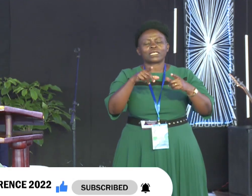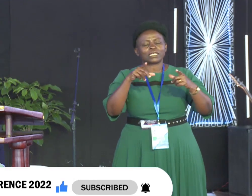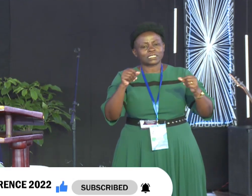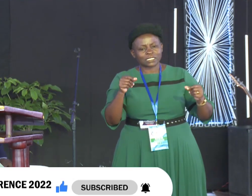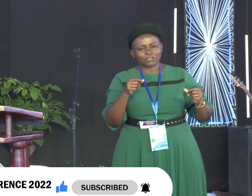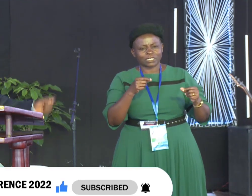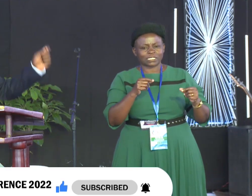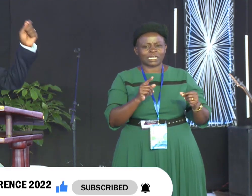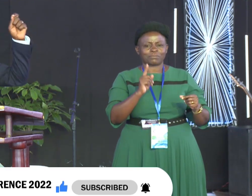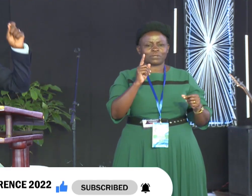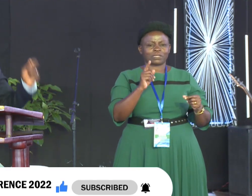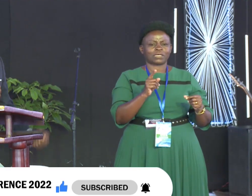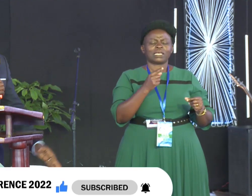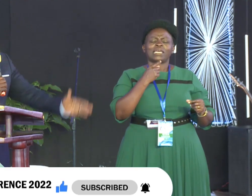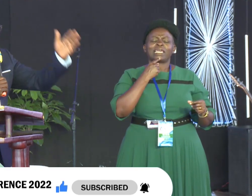difficult.